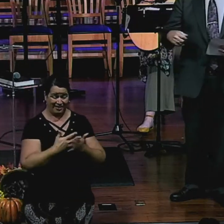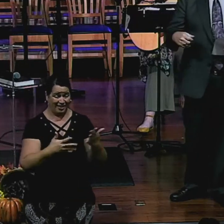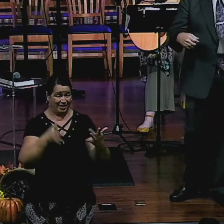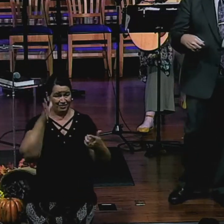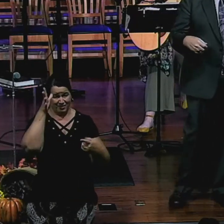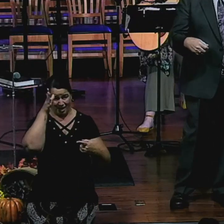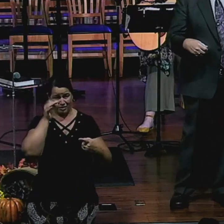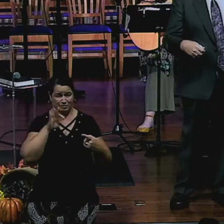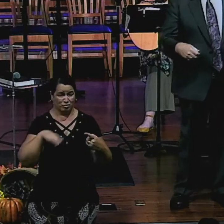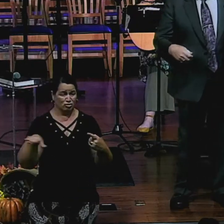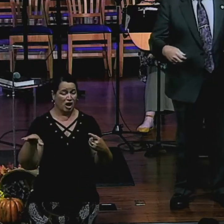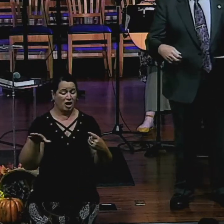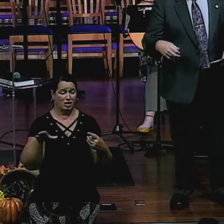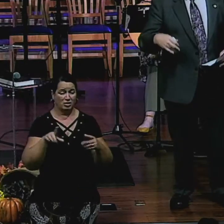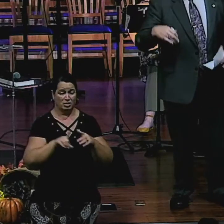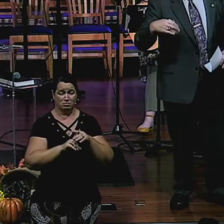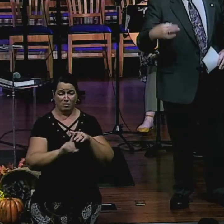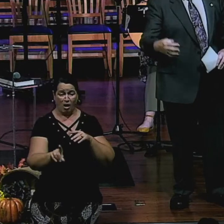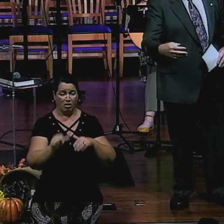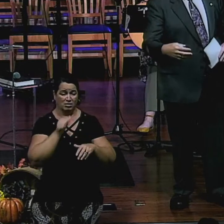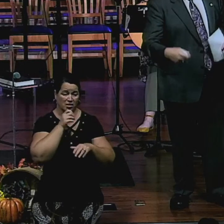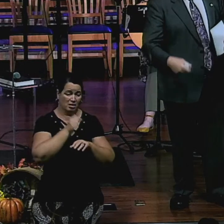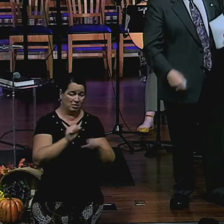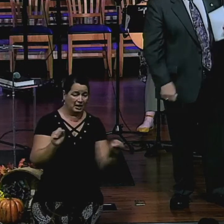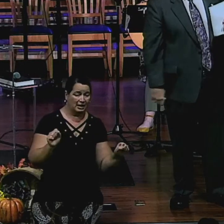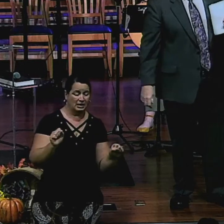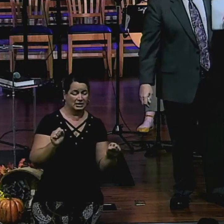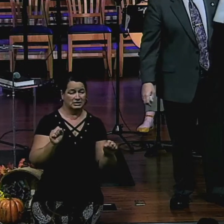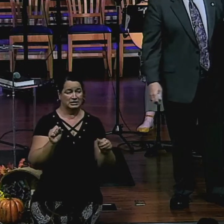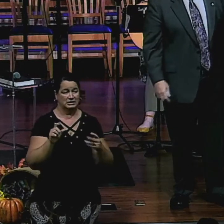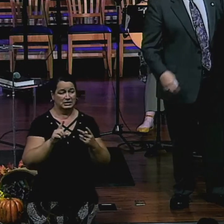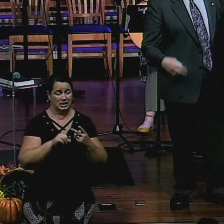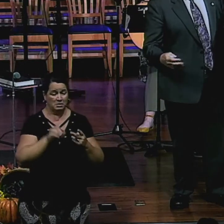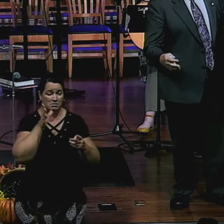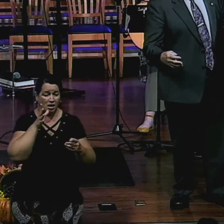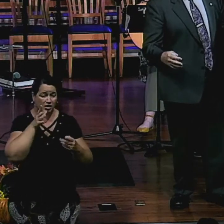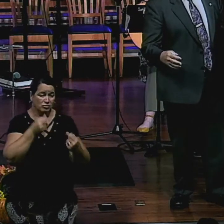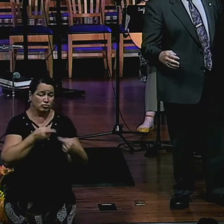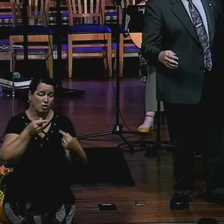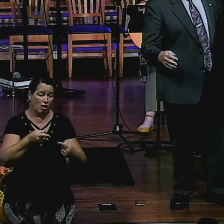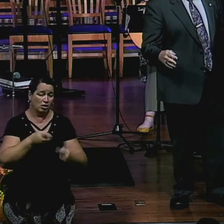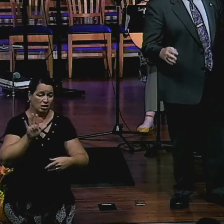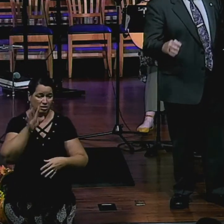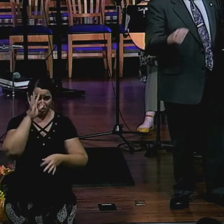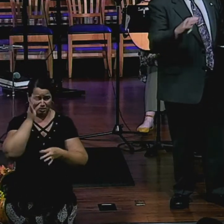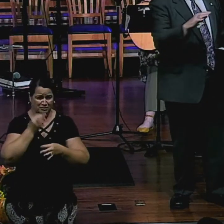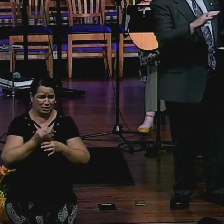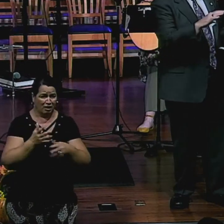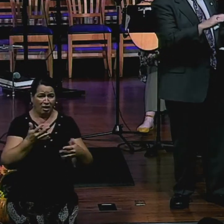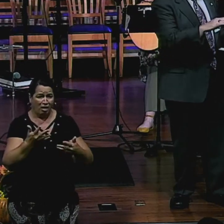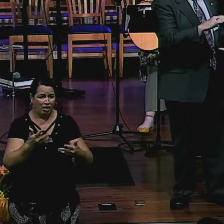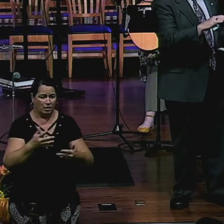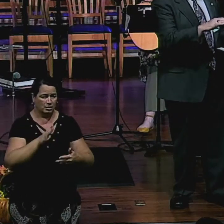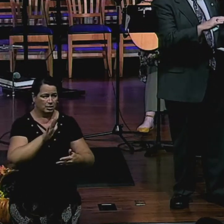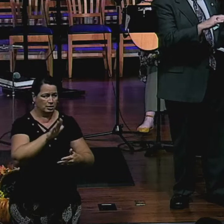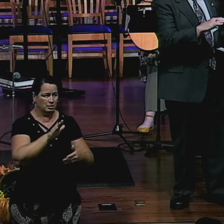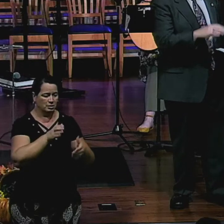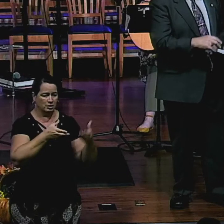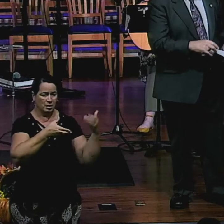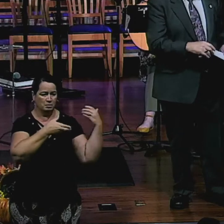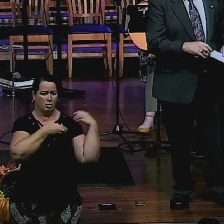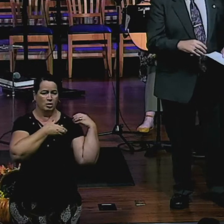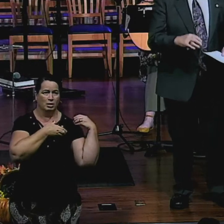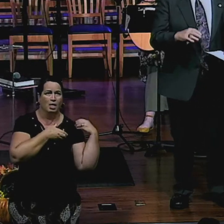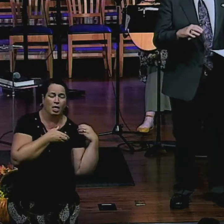of the child is not a believer, the mother is a, you know, struggling with her faith, and, you know, she carries a heavy,